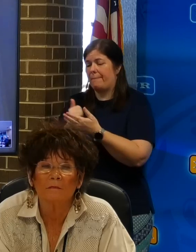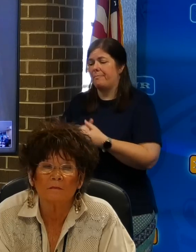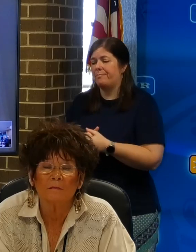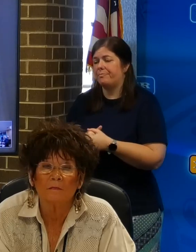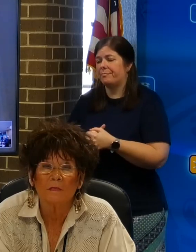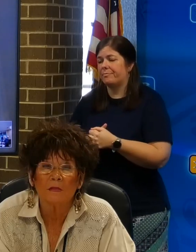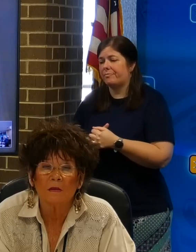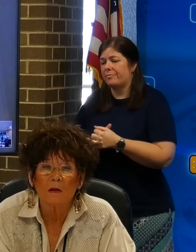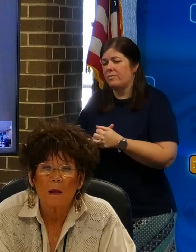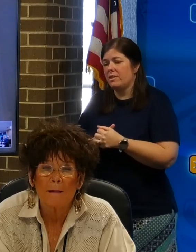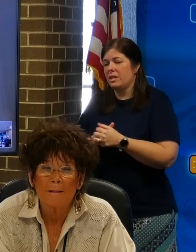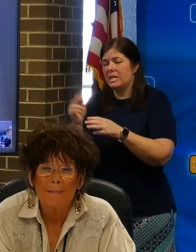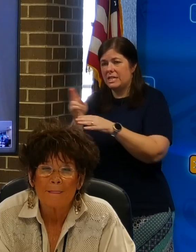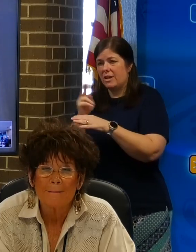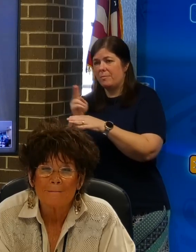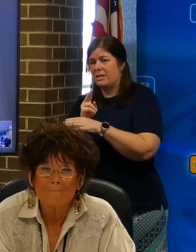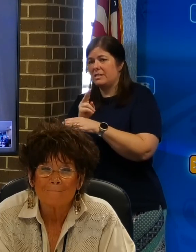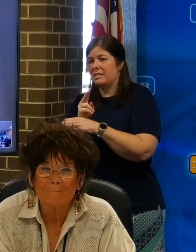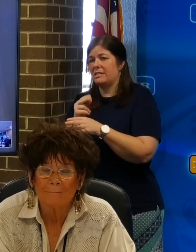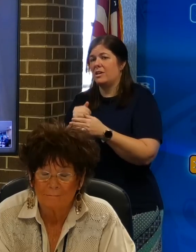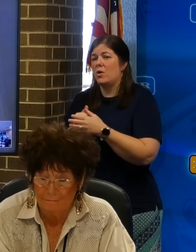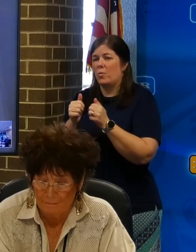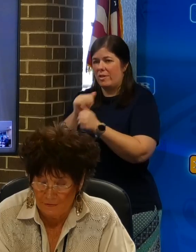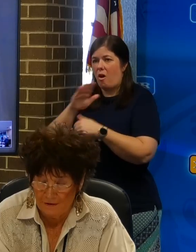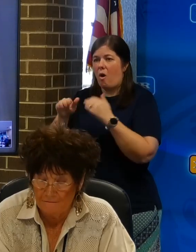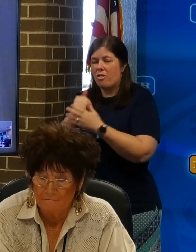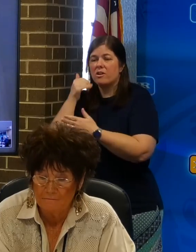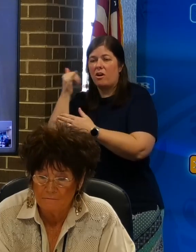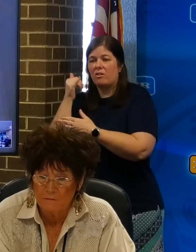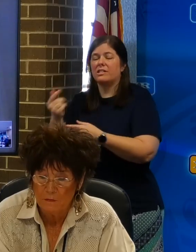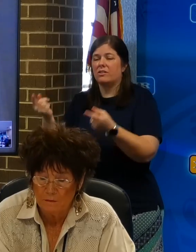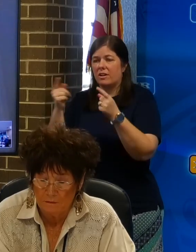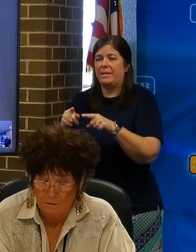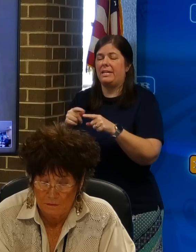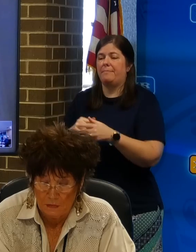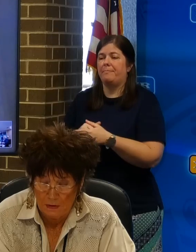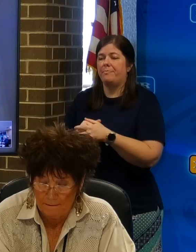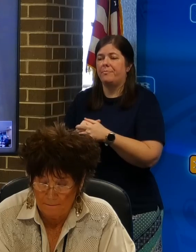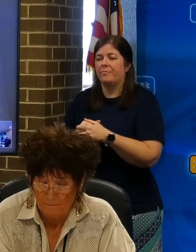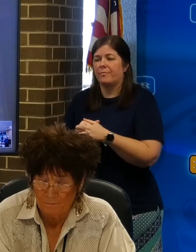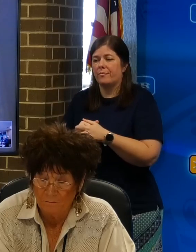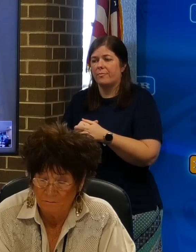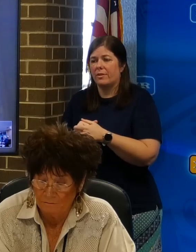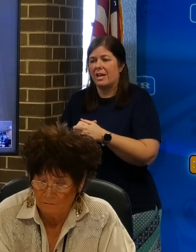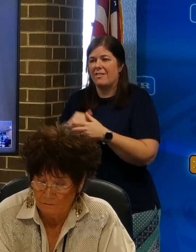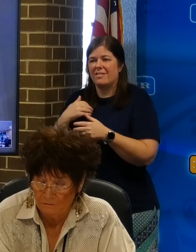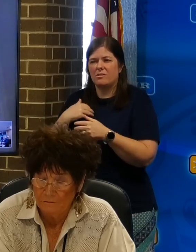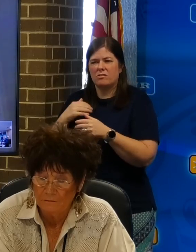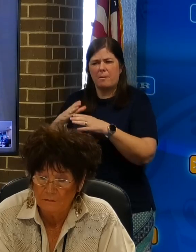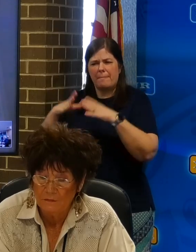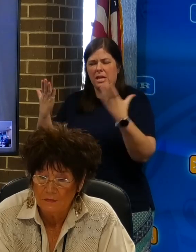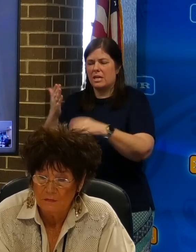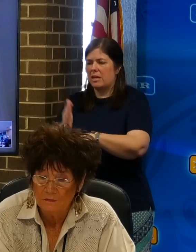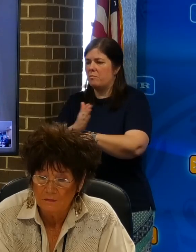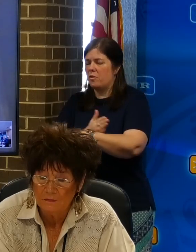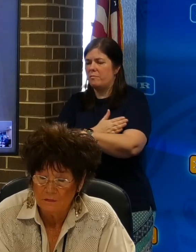ready to help us with, again, the calls that are coming in. We see these enhancements as major improvements for both the